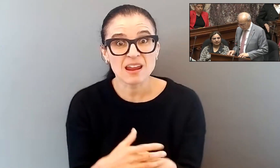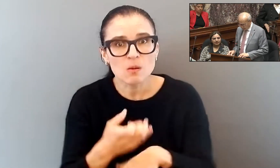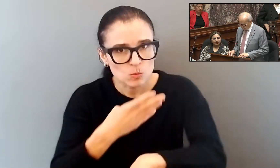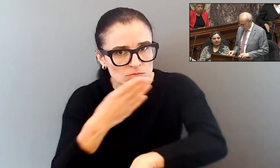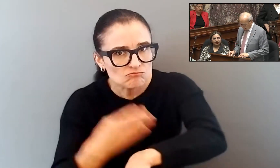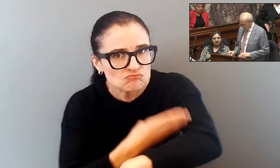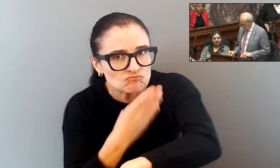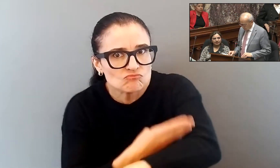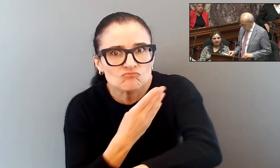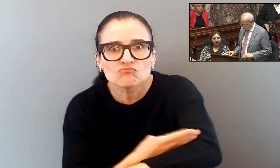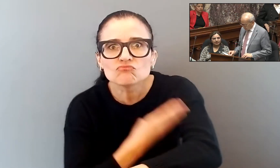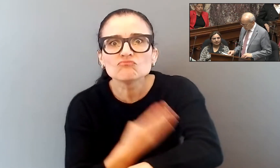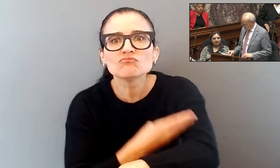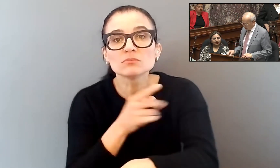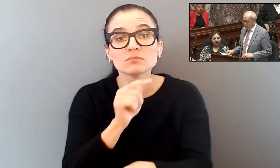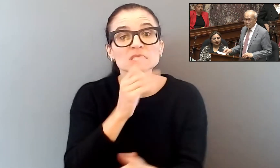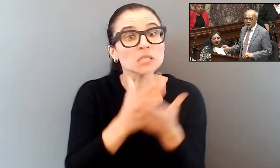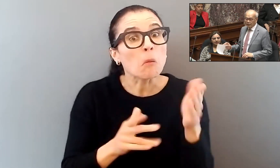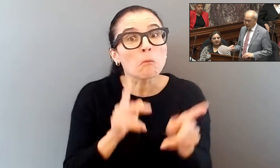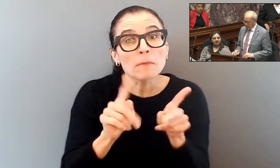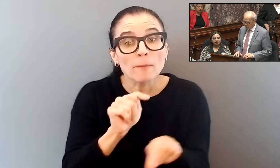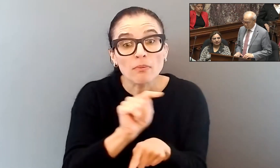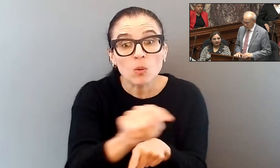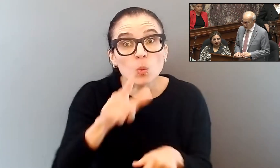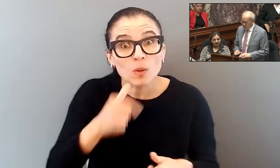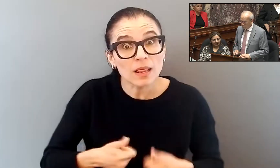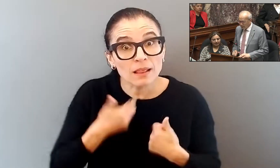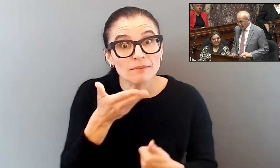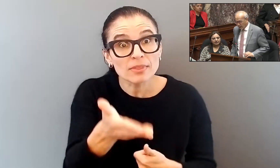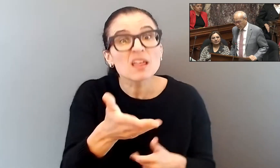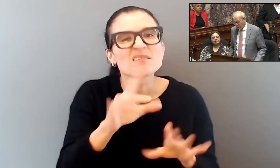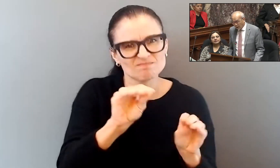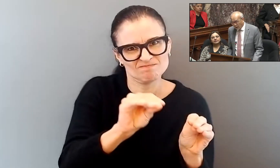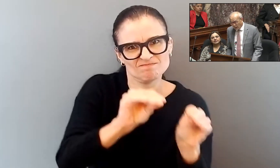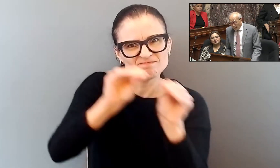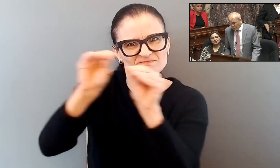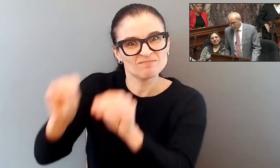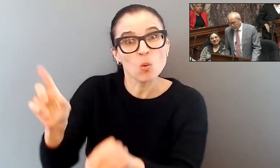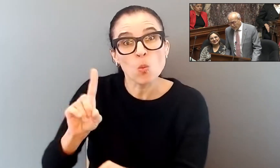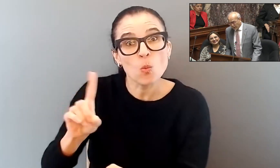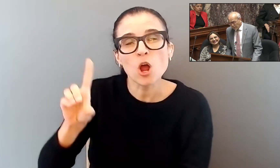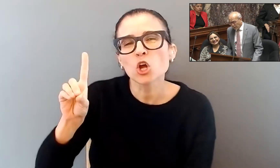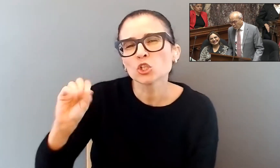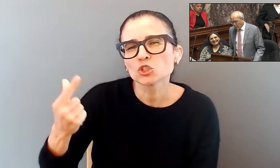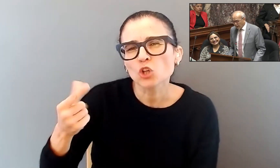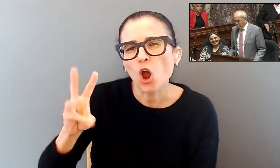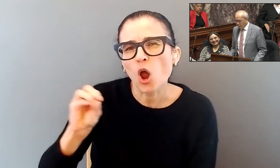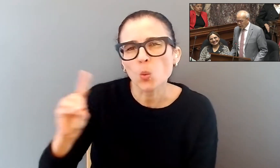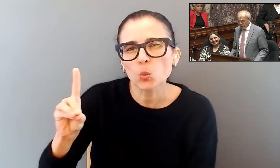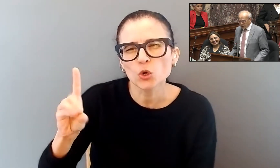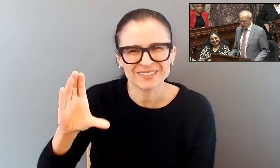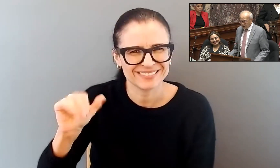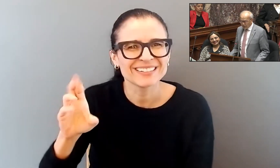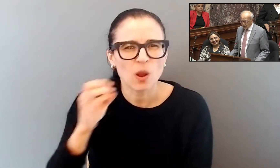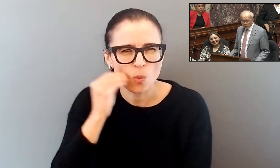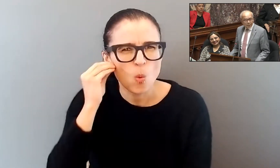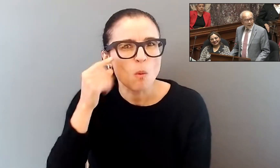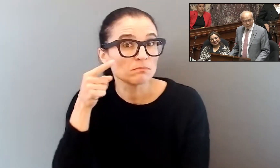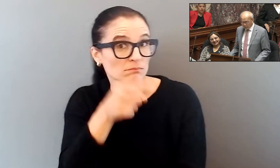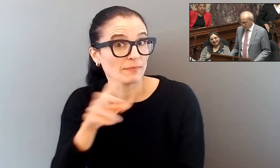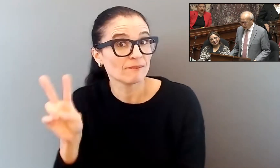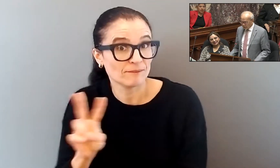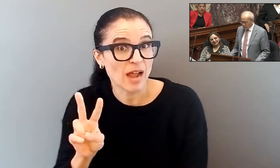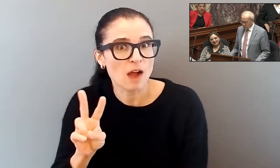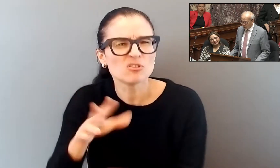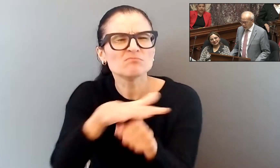to the nearby Dogwood Care Homes in Vancouver, Langara. The new development will add 46 additional